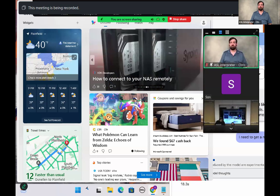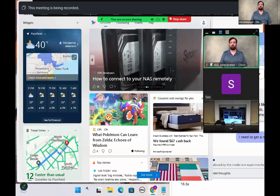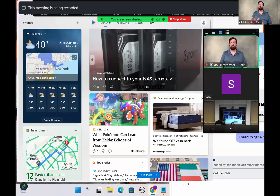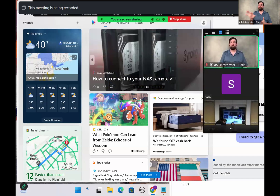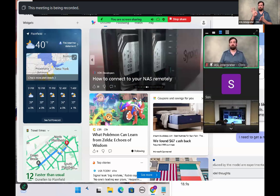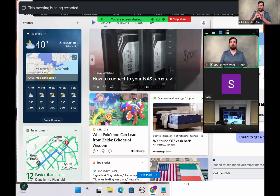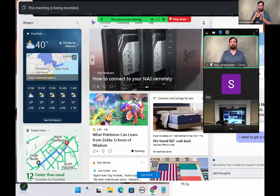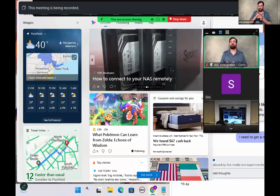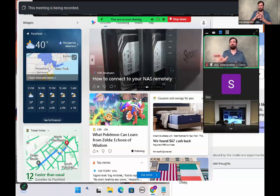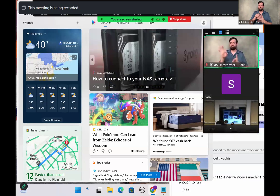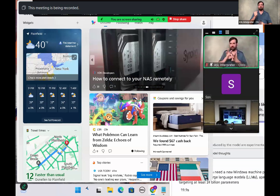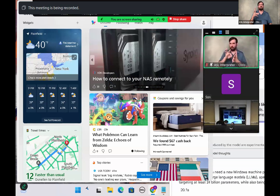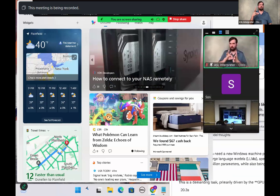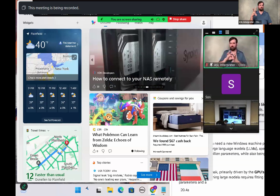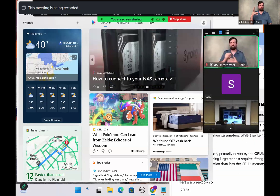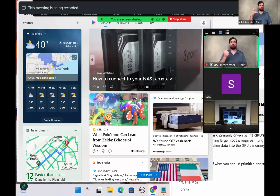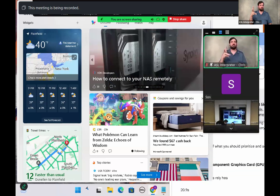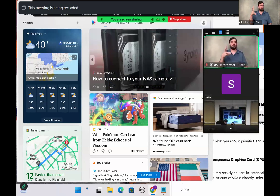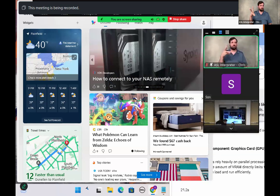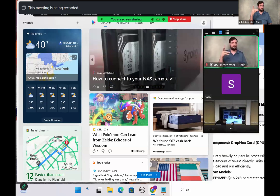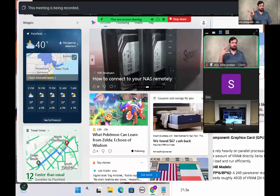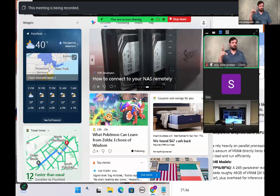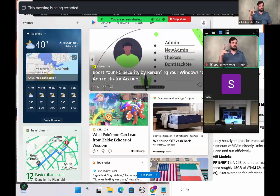counting 16, 17, 18.